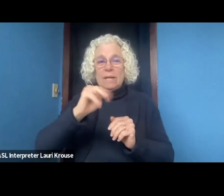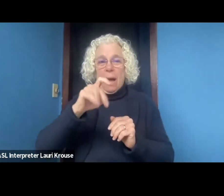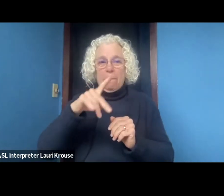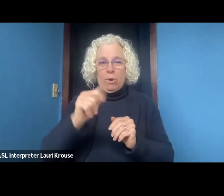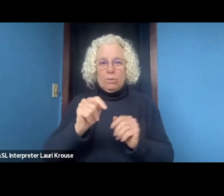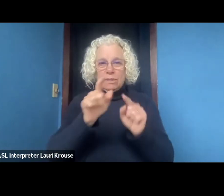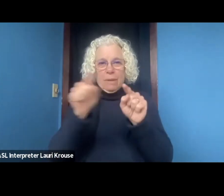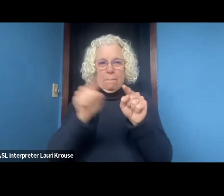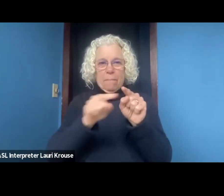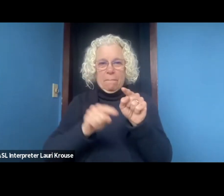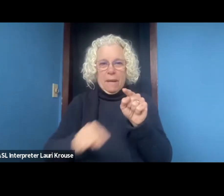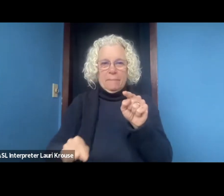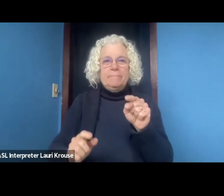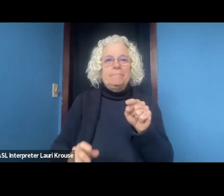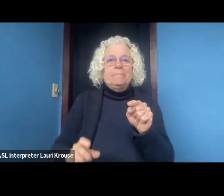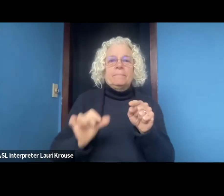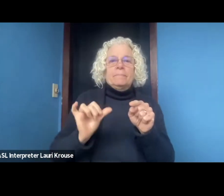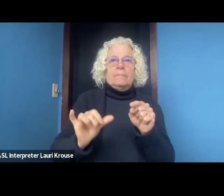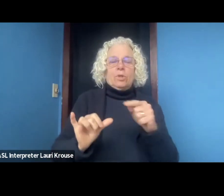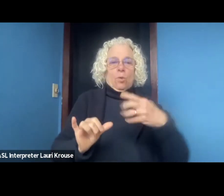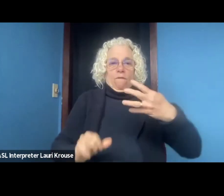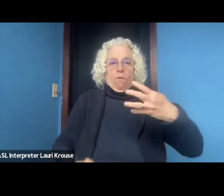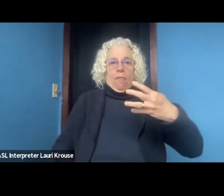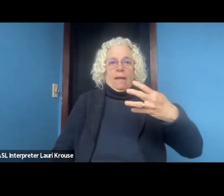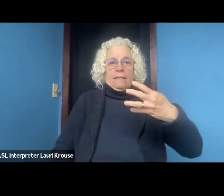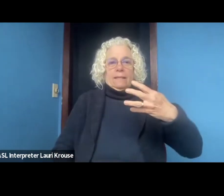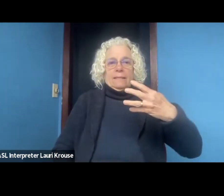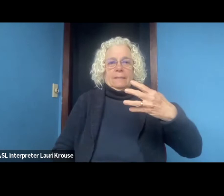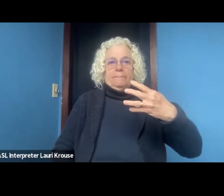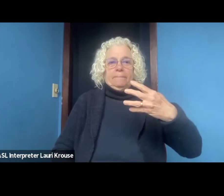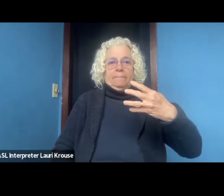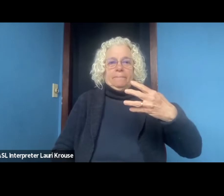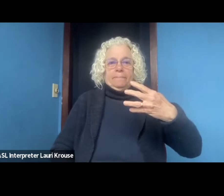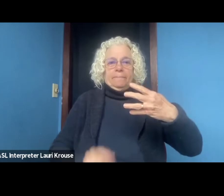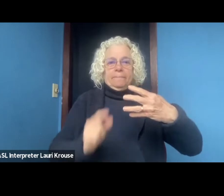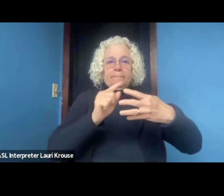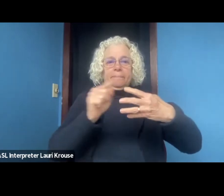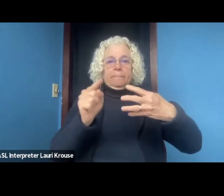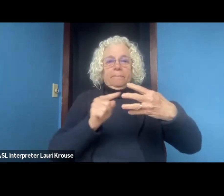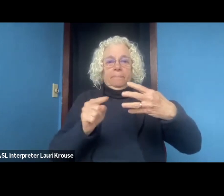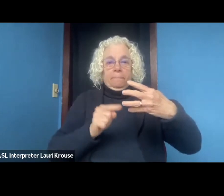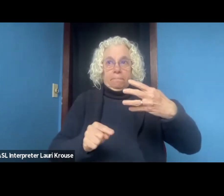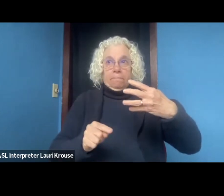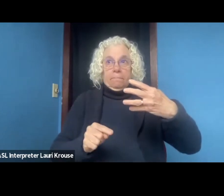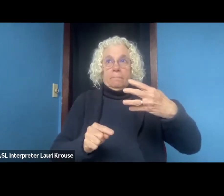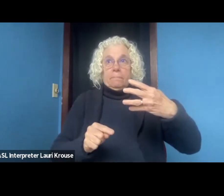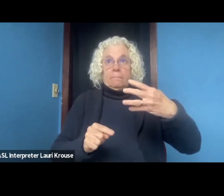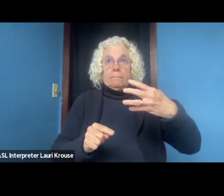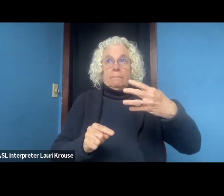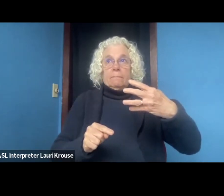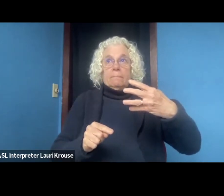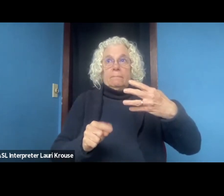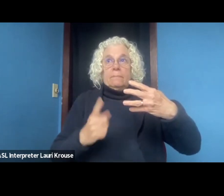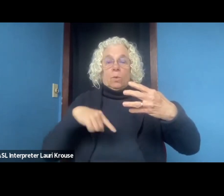mind putting those 4 lines just in a row and maybe one blurb? So we need to plant trees, we need to take